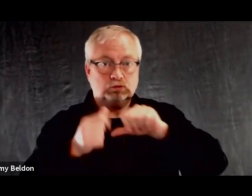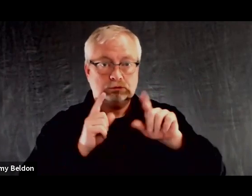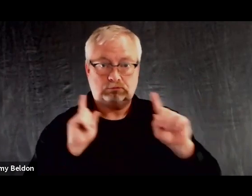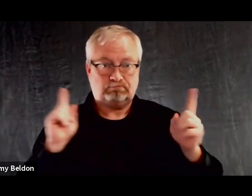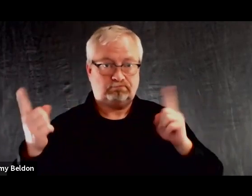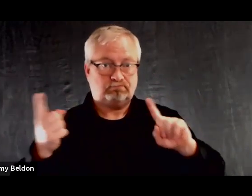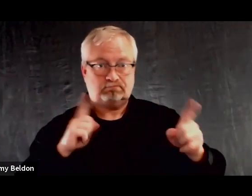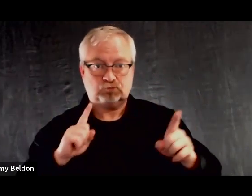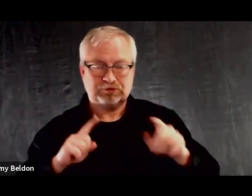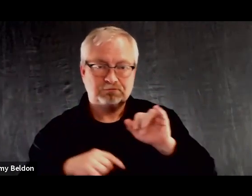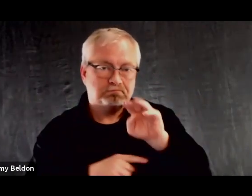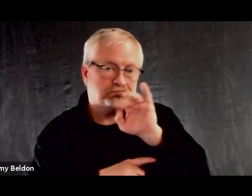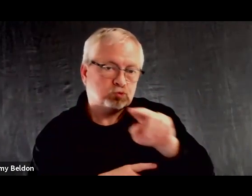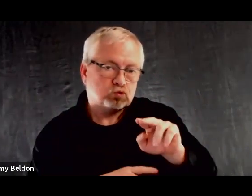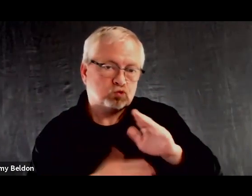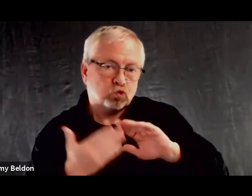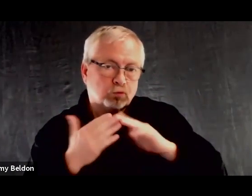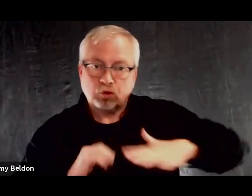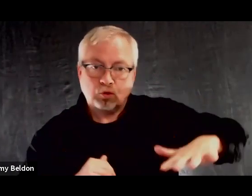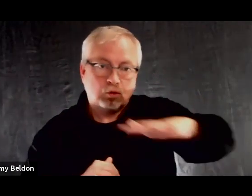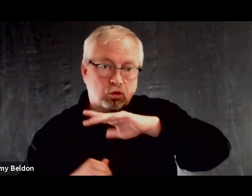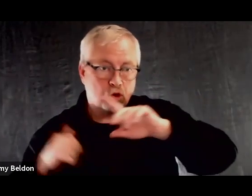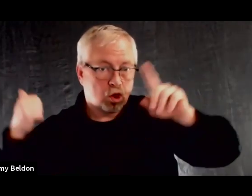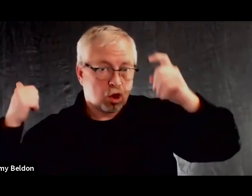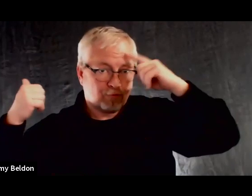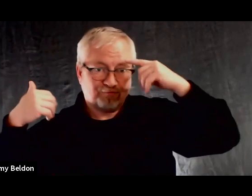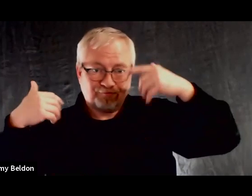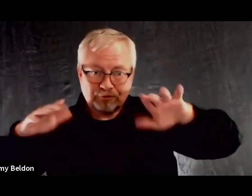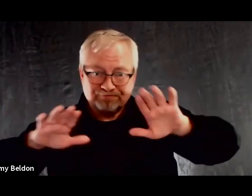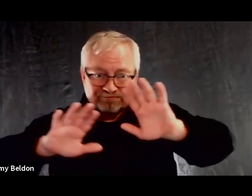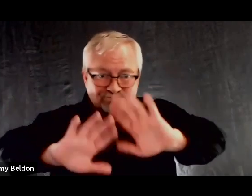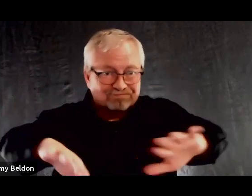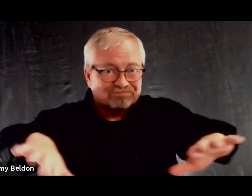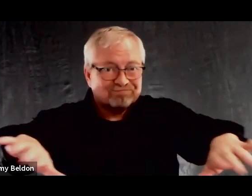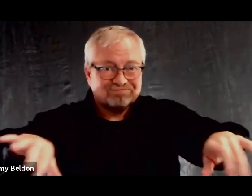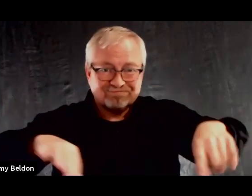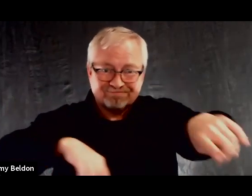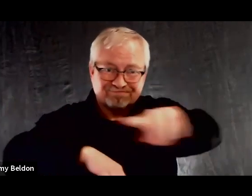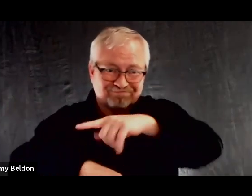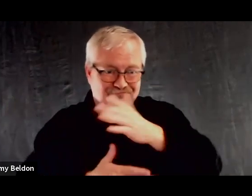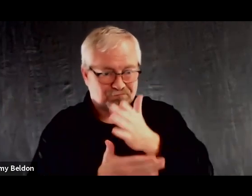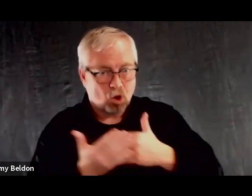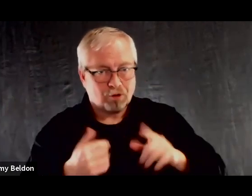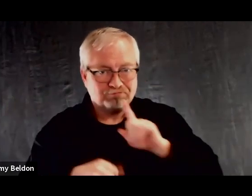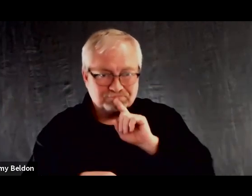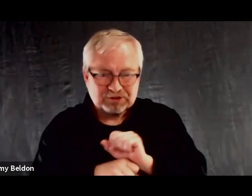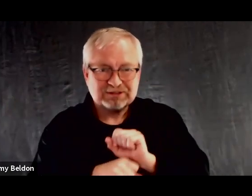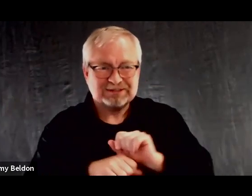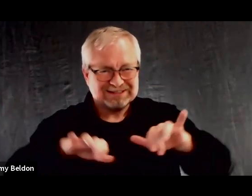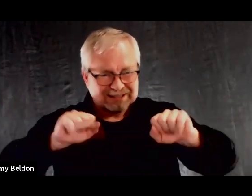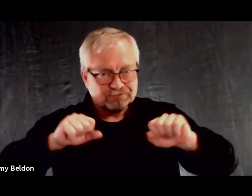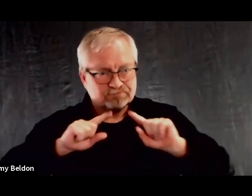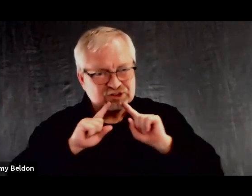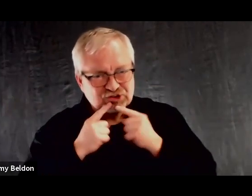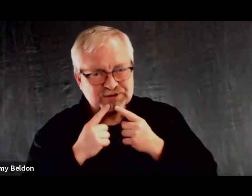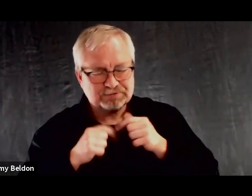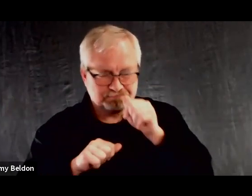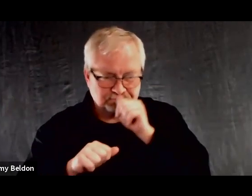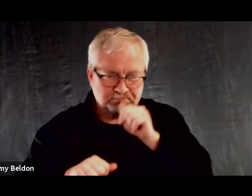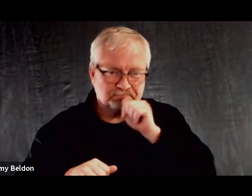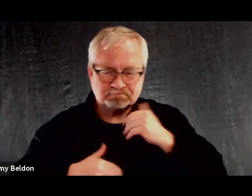has said over and over, is taking this seriously, and everybody's doing their part. We really do believe that we